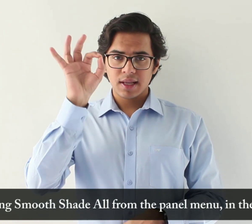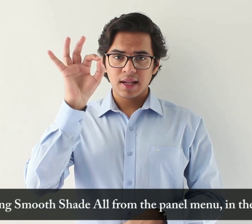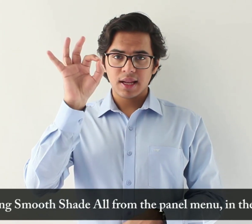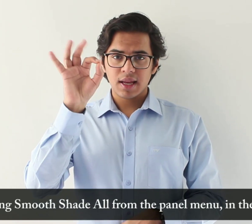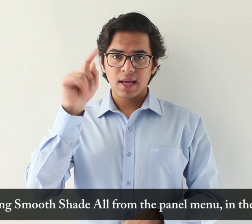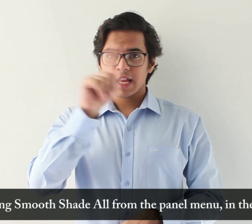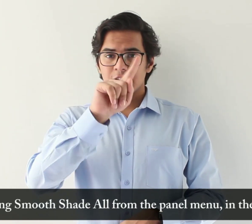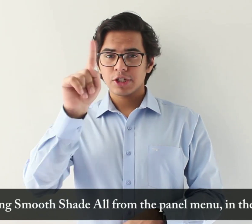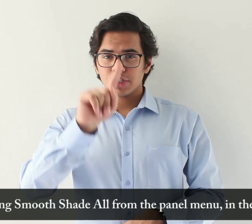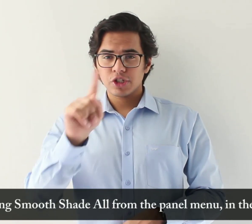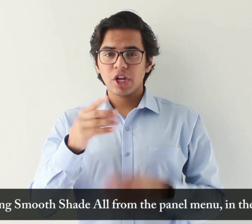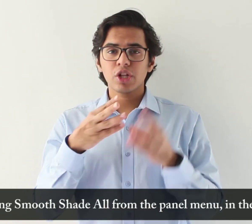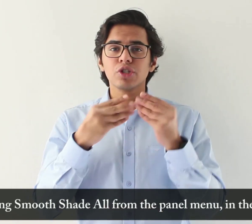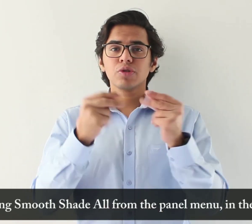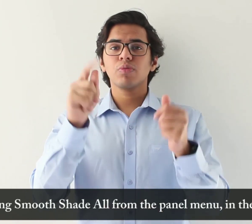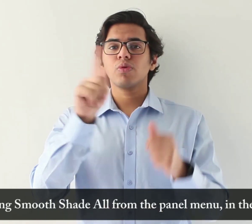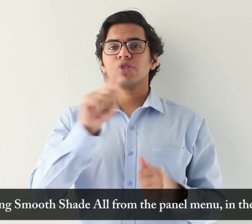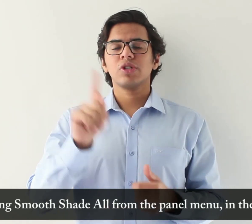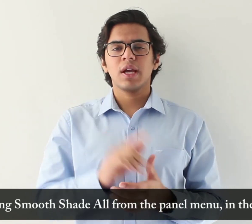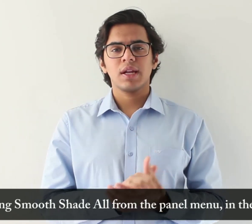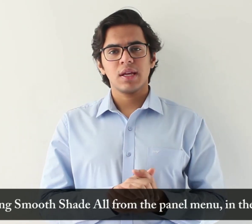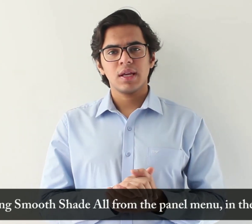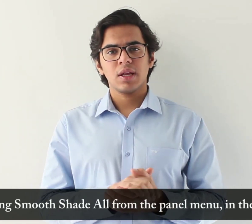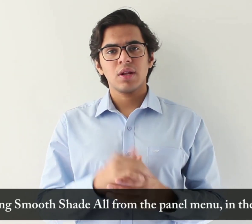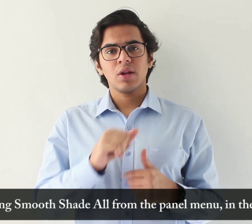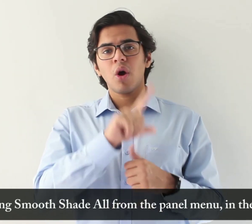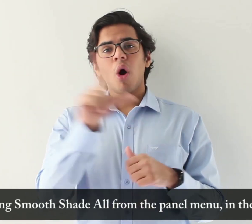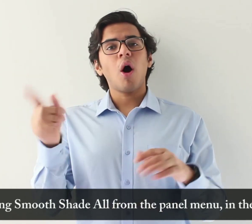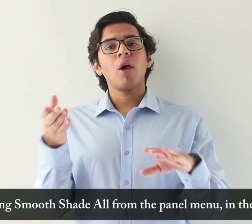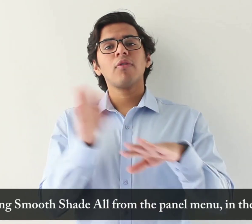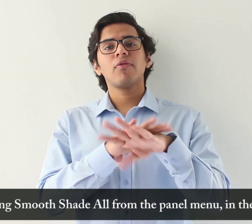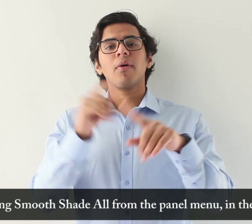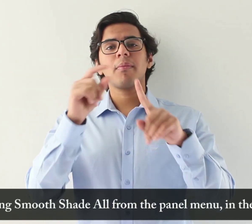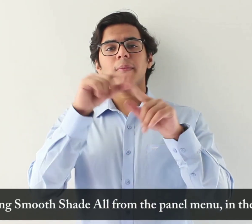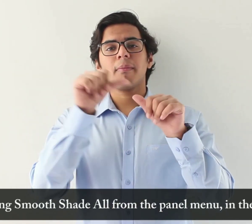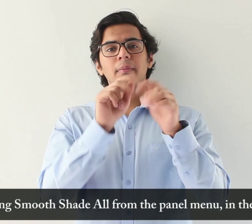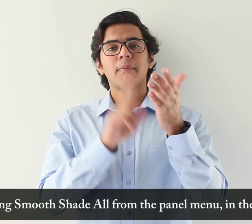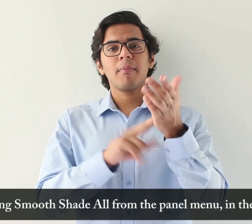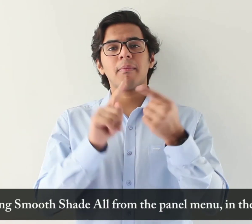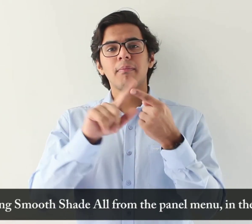Select Shading Smooth Shade all from the panel menu in the scene view.